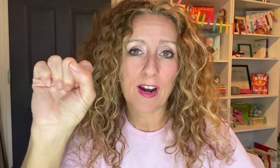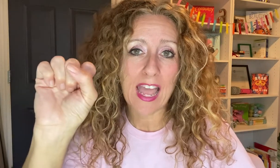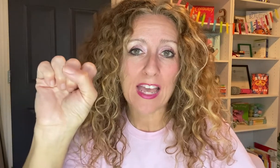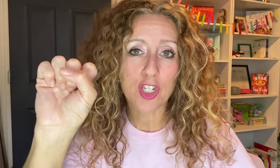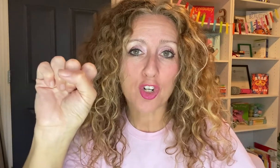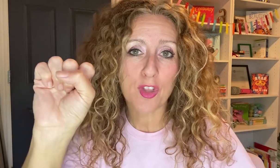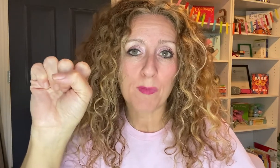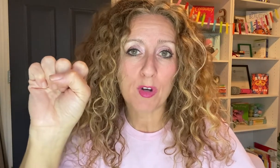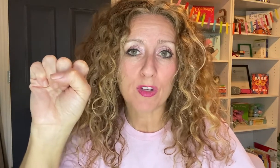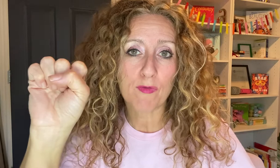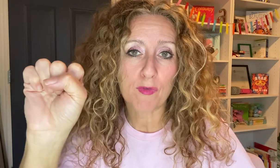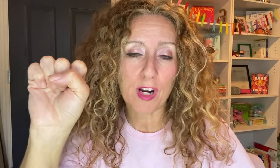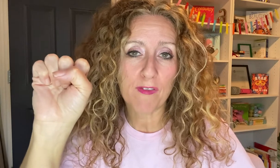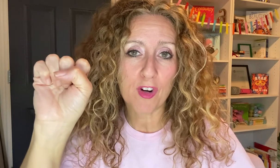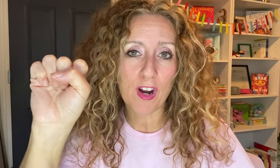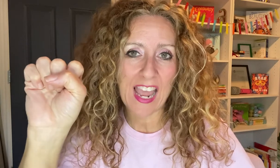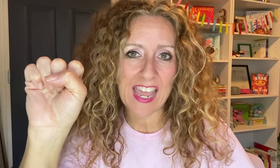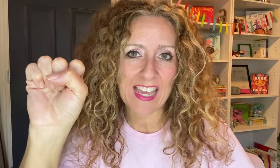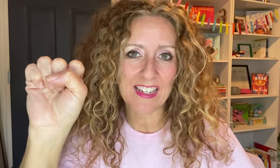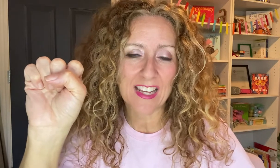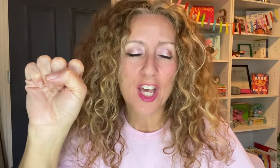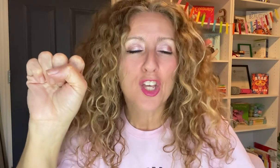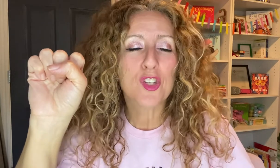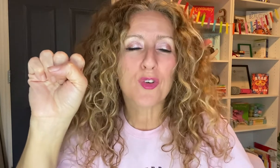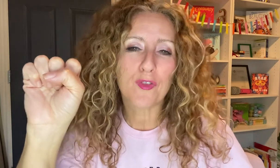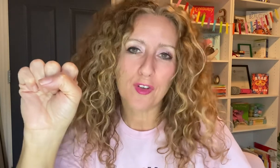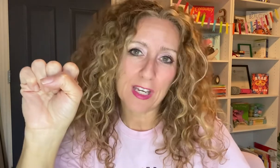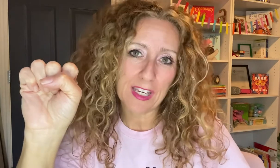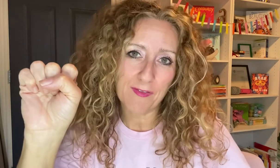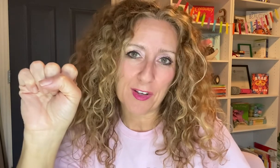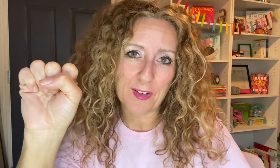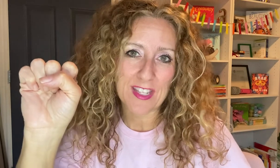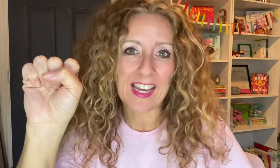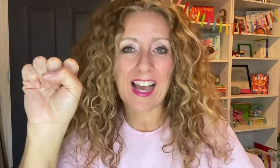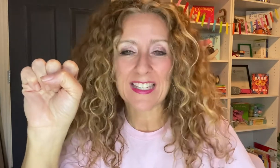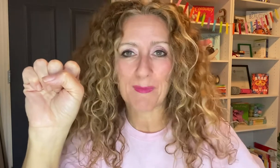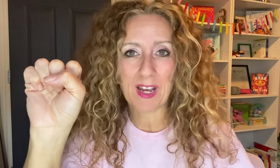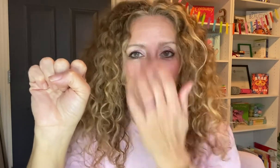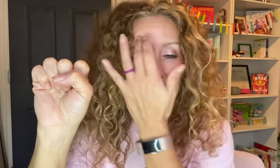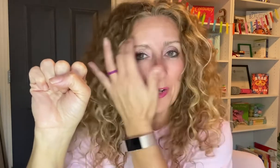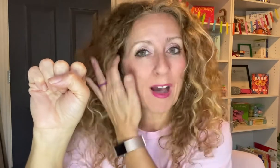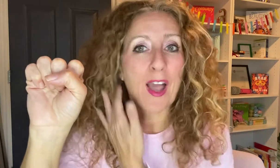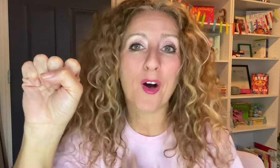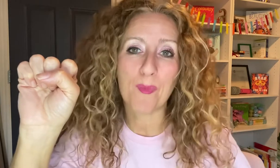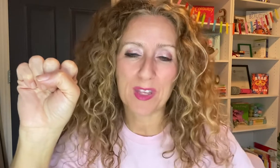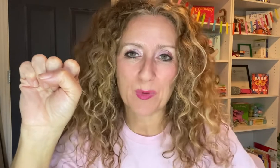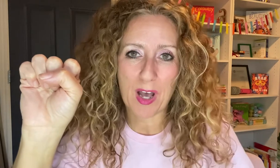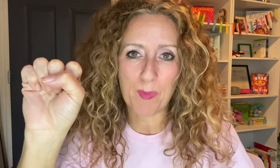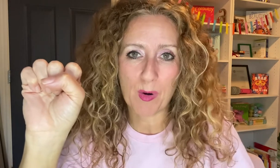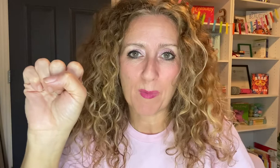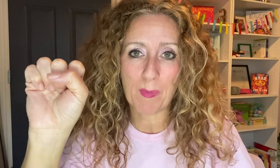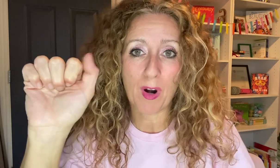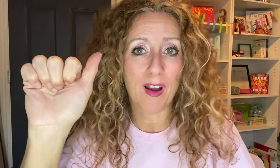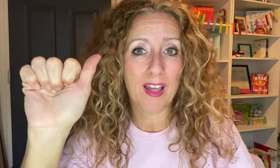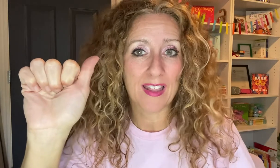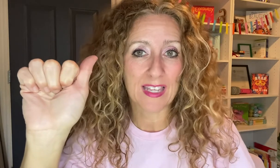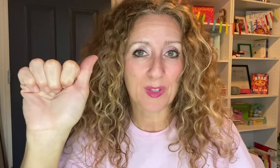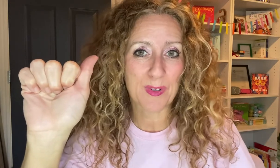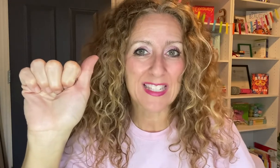S, your thumb goes in front of your hand. So if you get confused, like I sometimes do, I hope this will help you remember. This one's